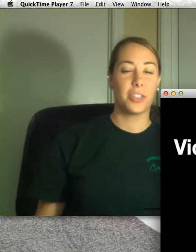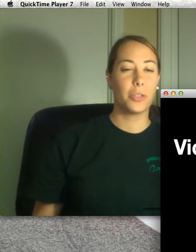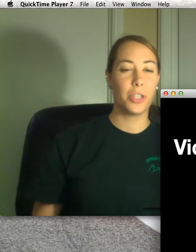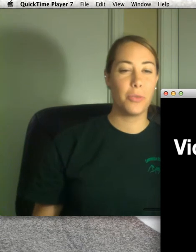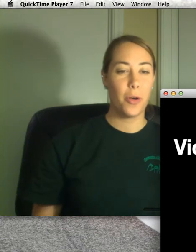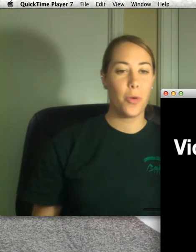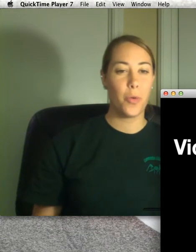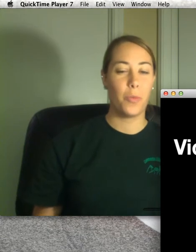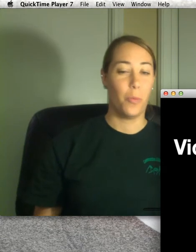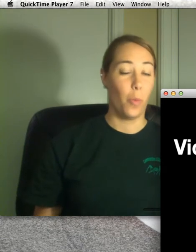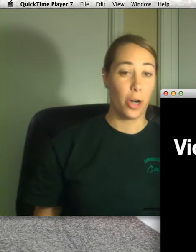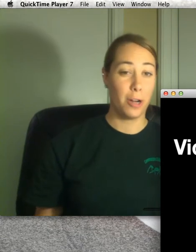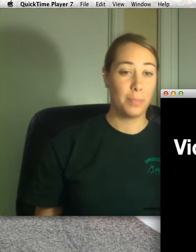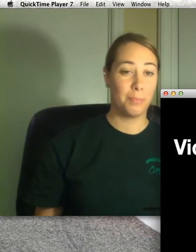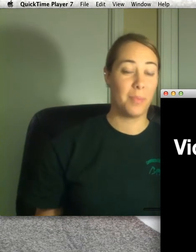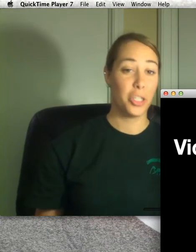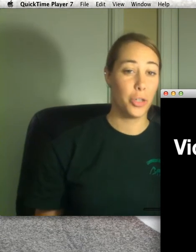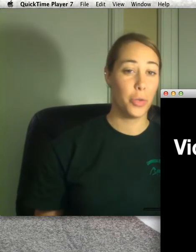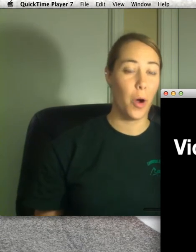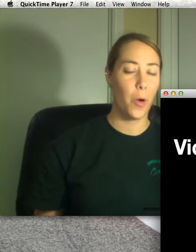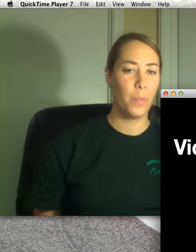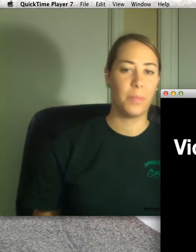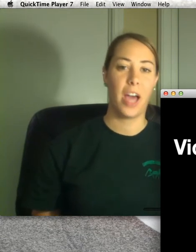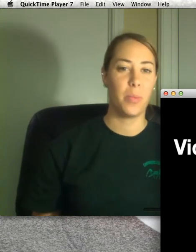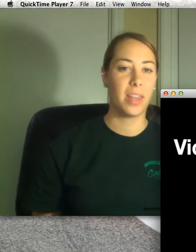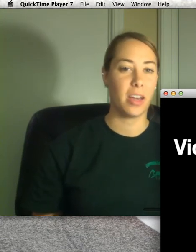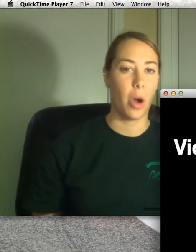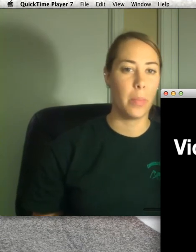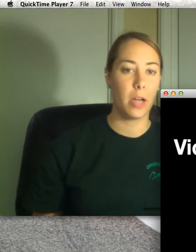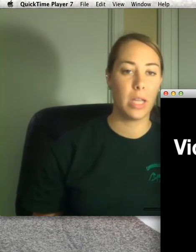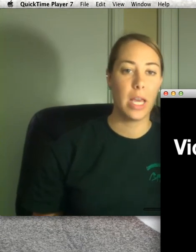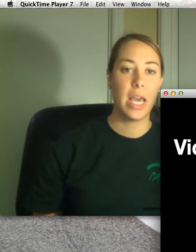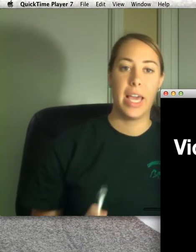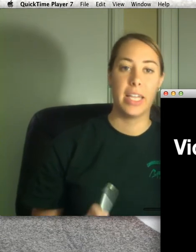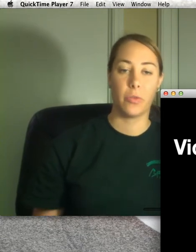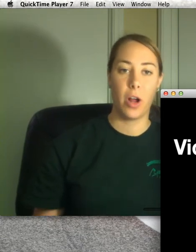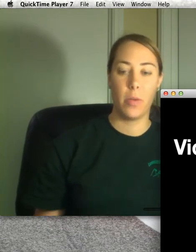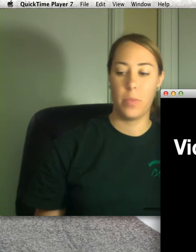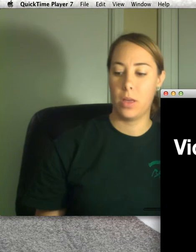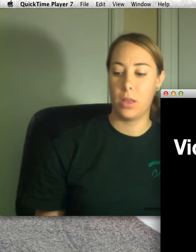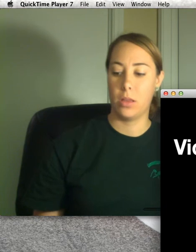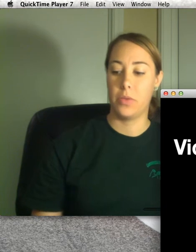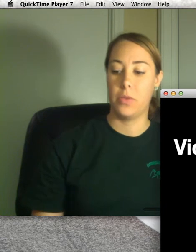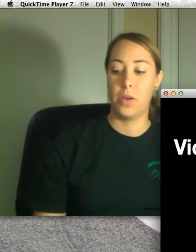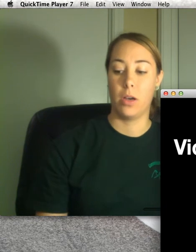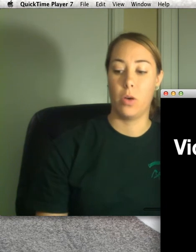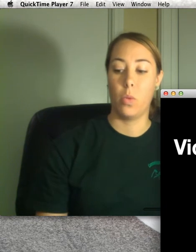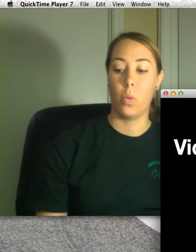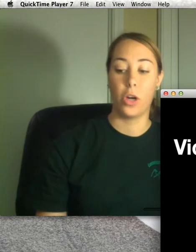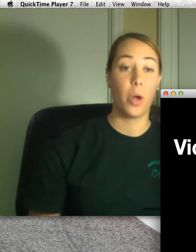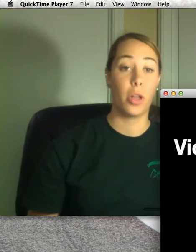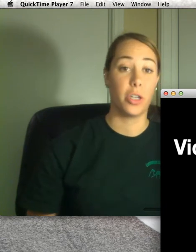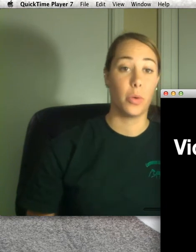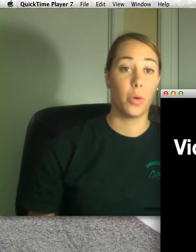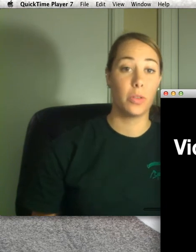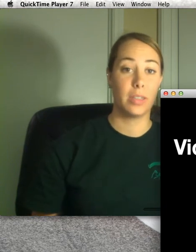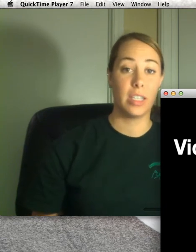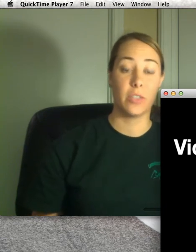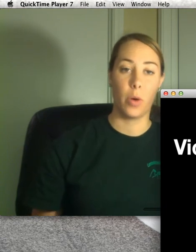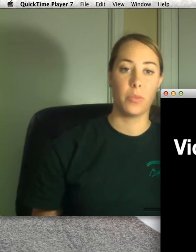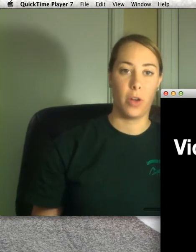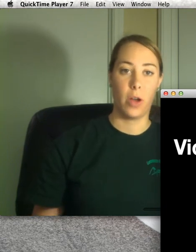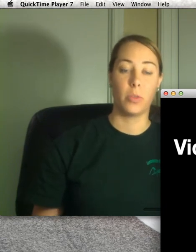So do you know water, H2O, how to make that compound? It's from the water molecule